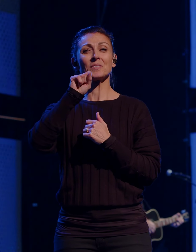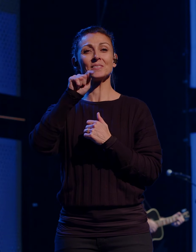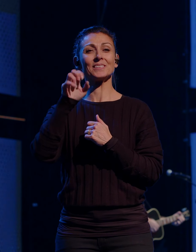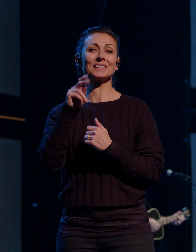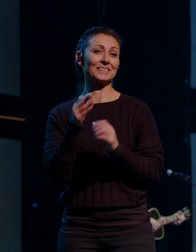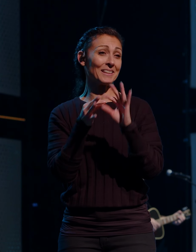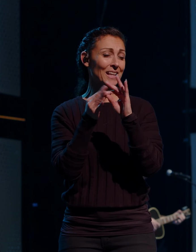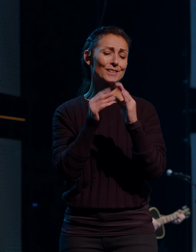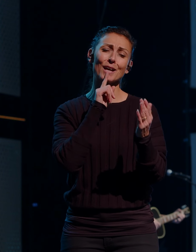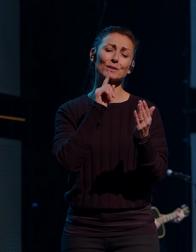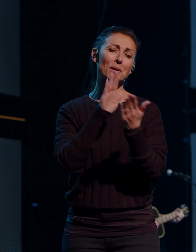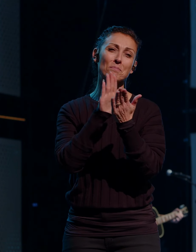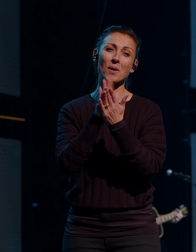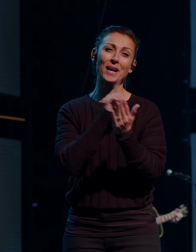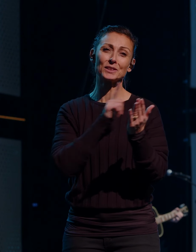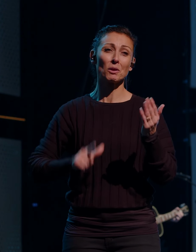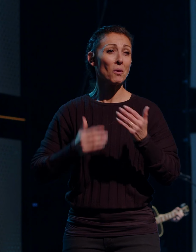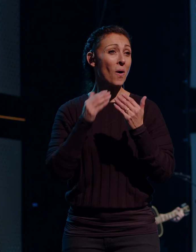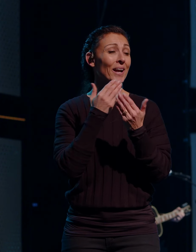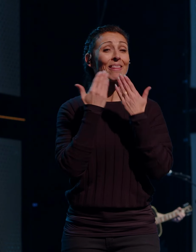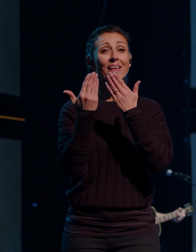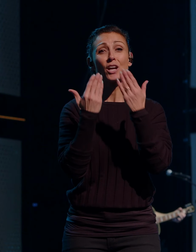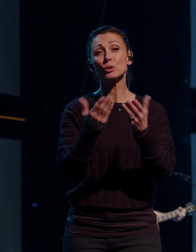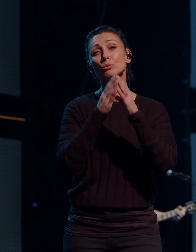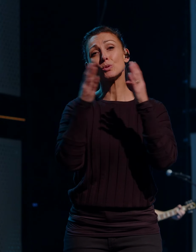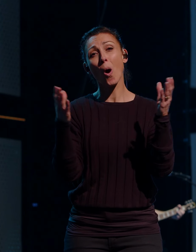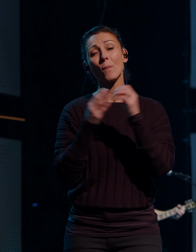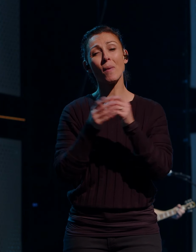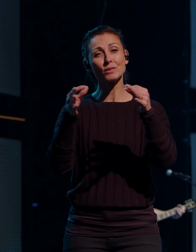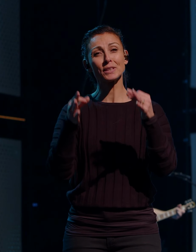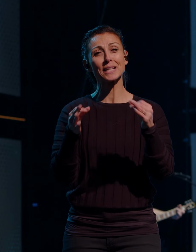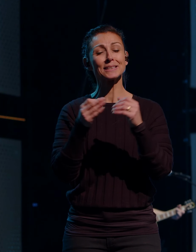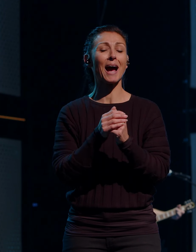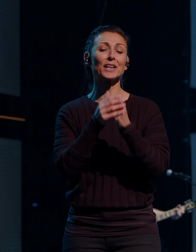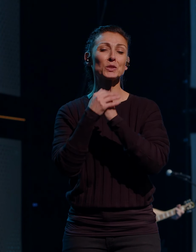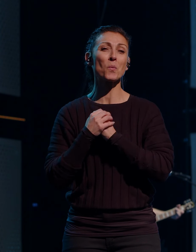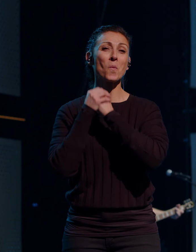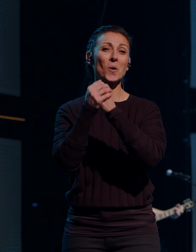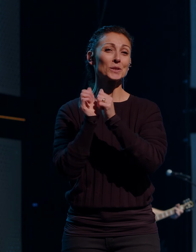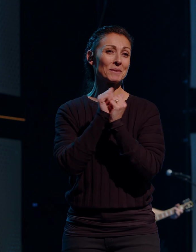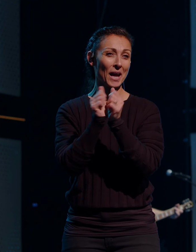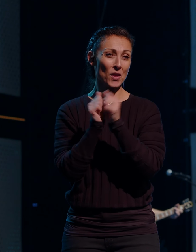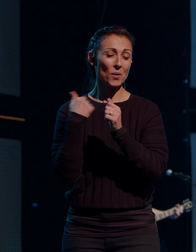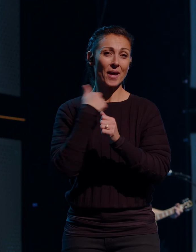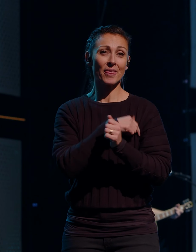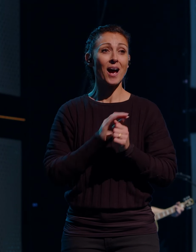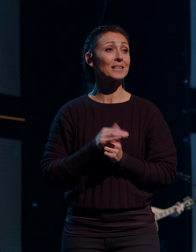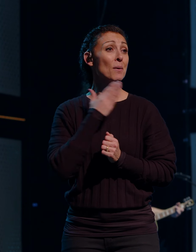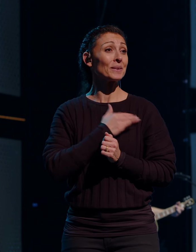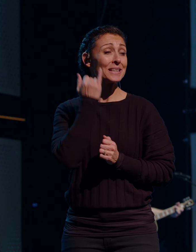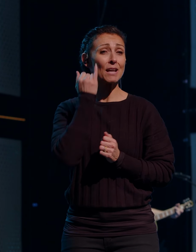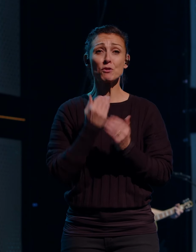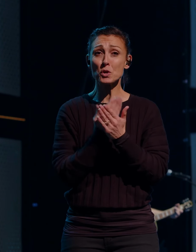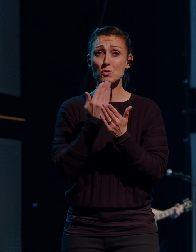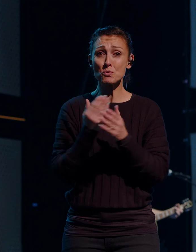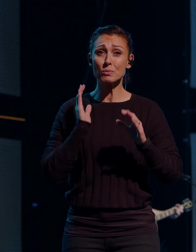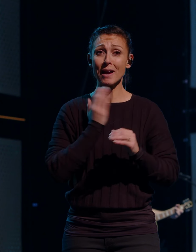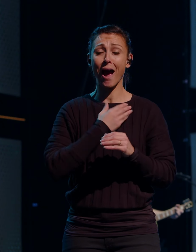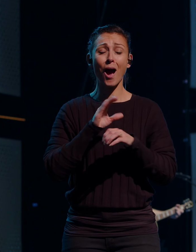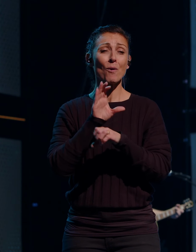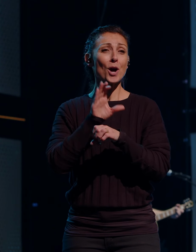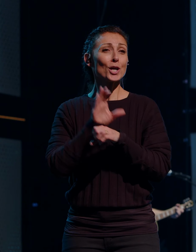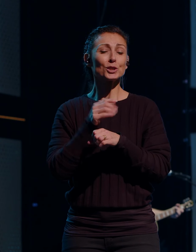Church, thank you for worshiping with us tonight. Just a few announcements again before you leave. If you're new to the Grow family, we really would get to know you some more. You can go to your right at Guest